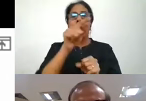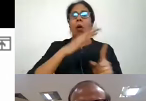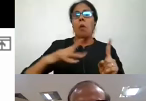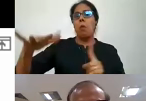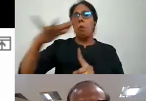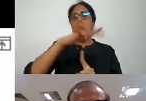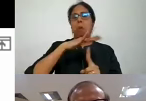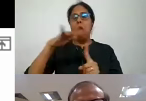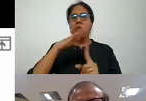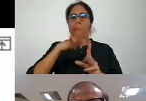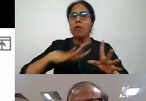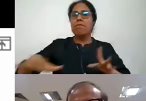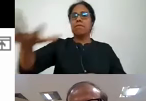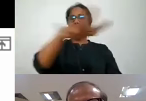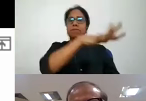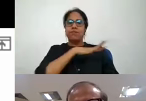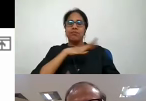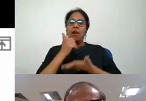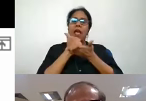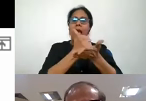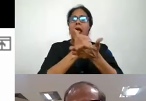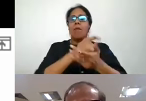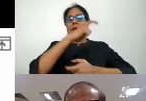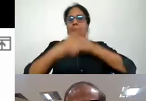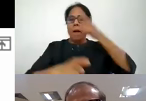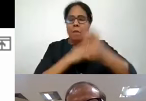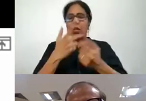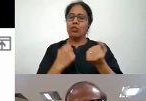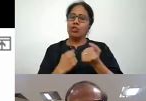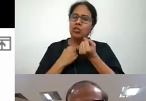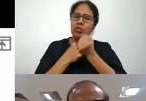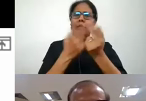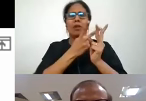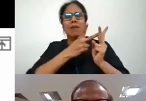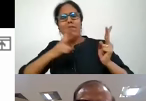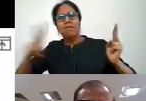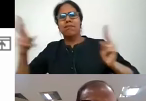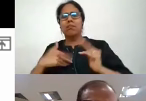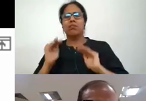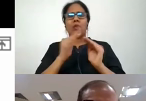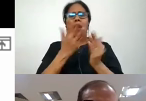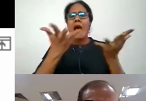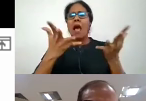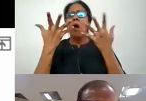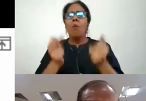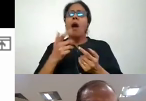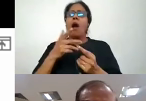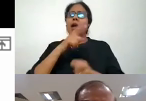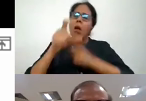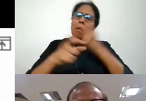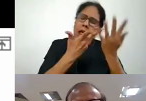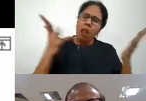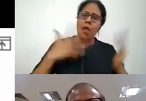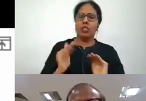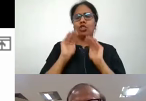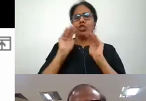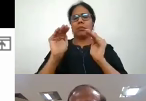help the industry and will support all the requirements and all the industry. Thank you. This was my last slide.